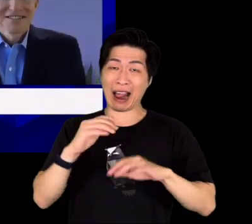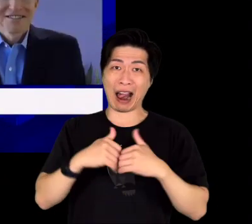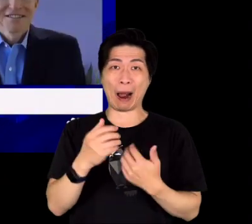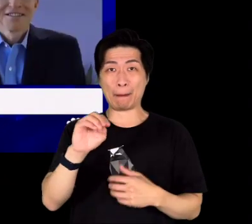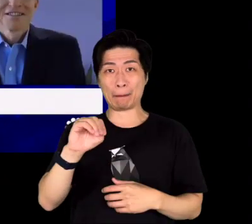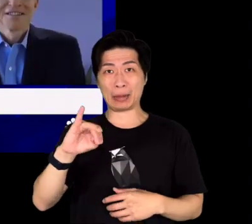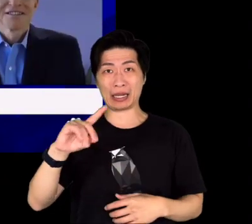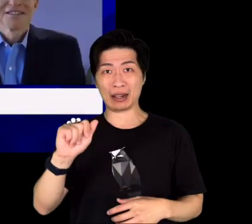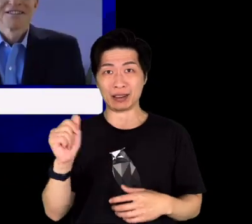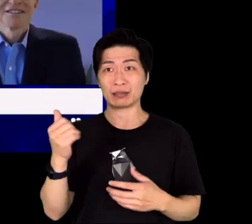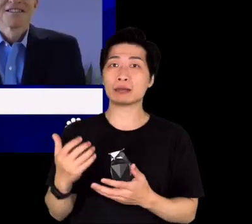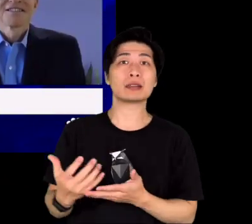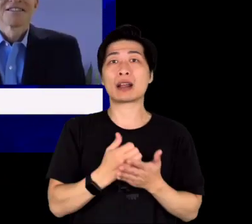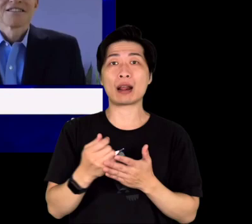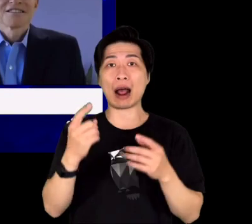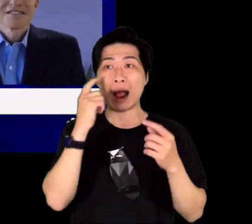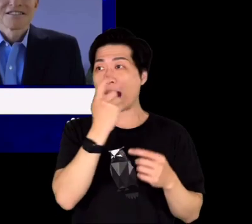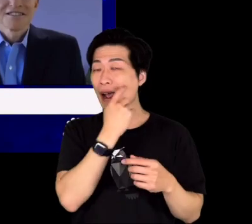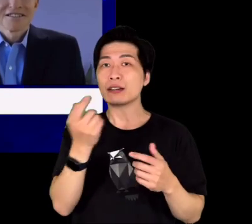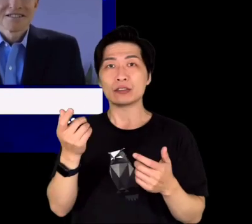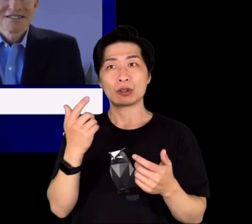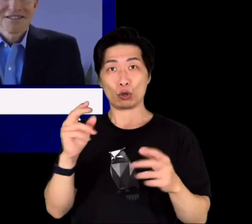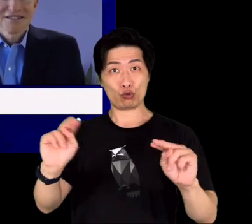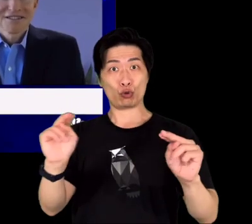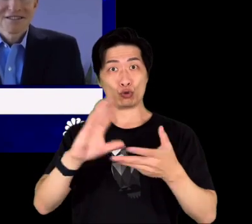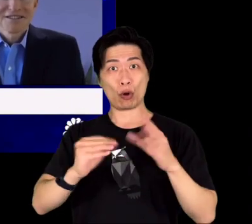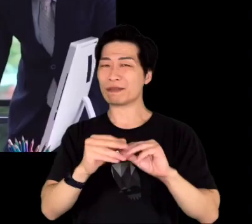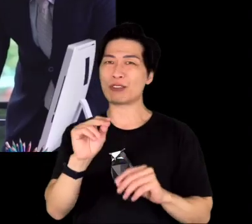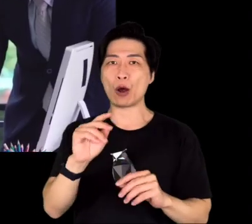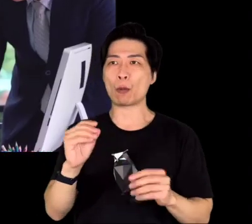given today's day of how media is monetized, it does not pay to